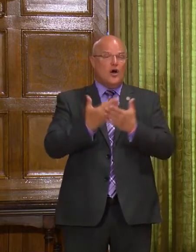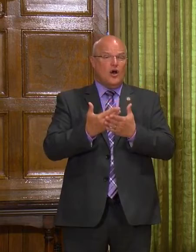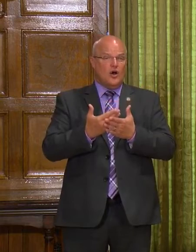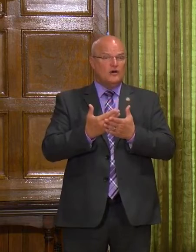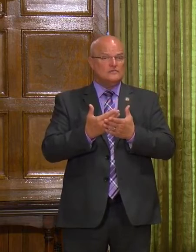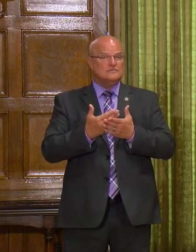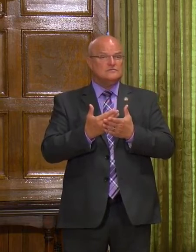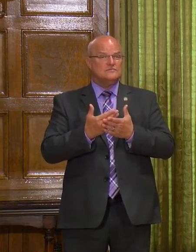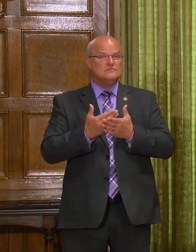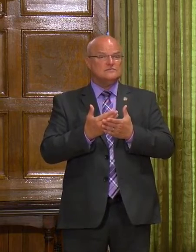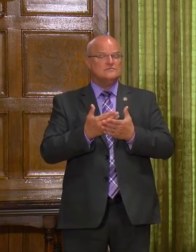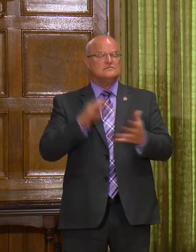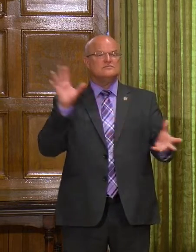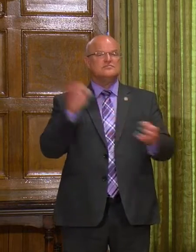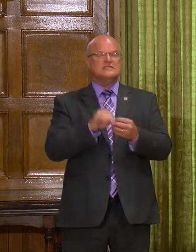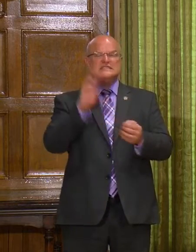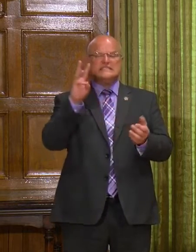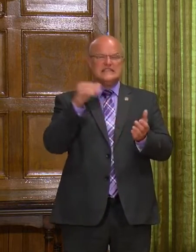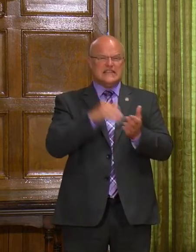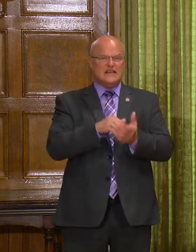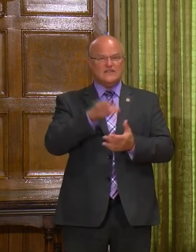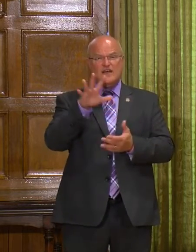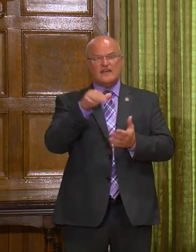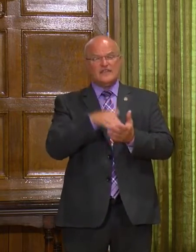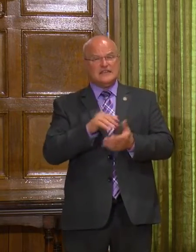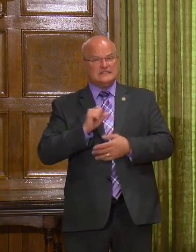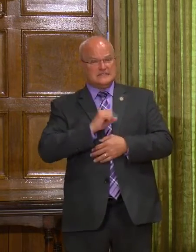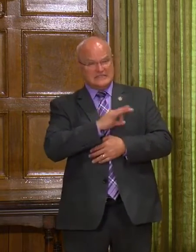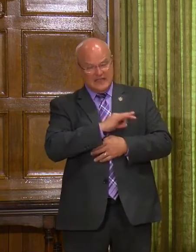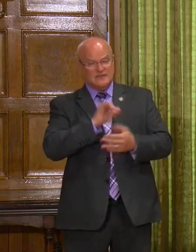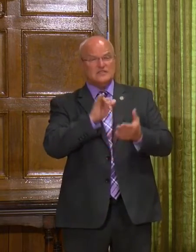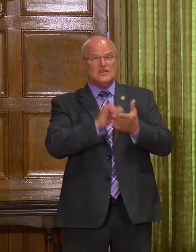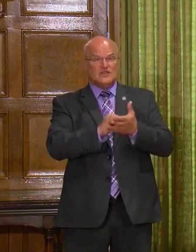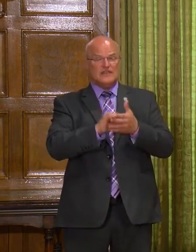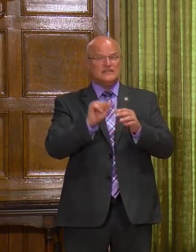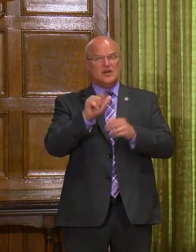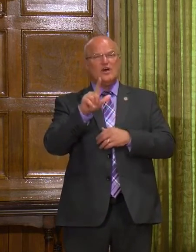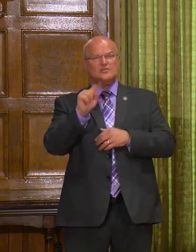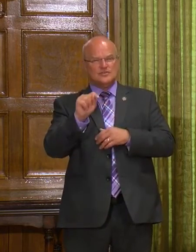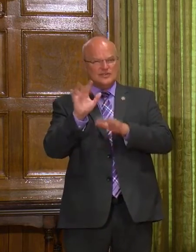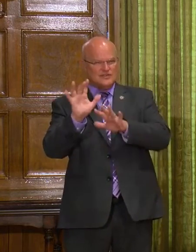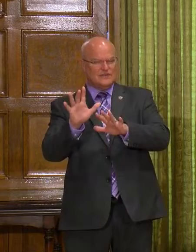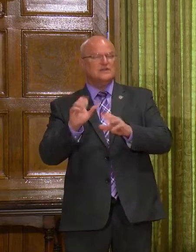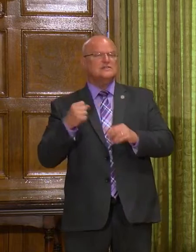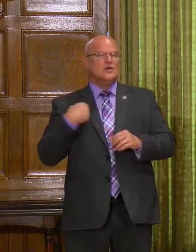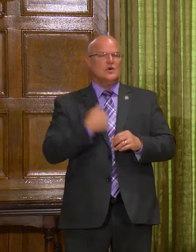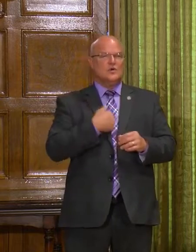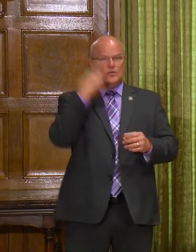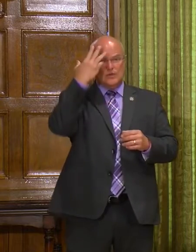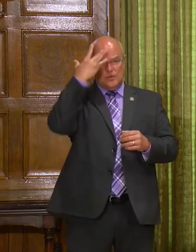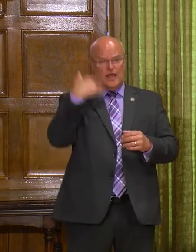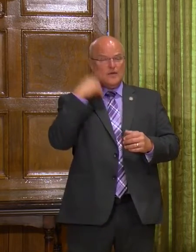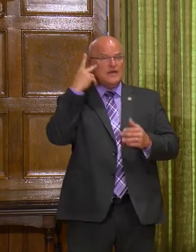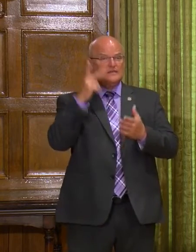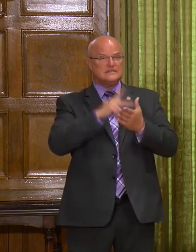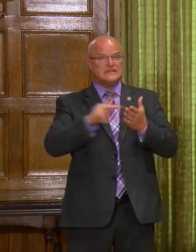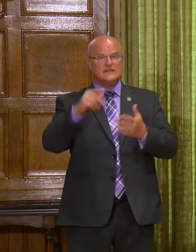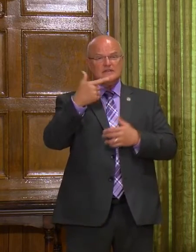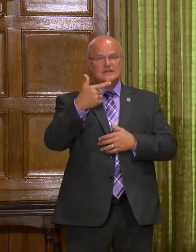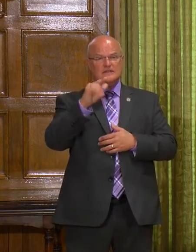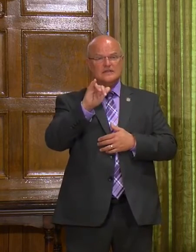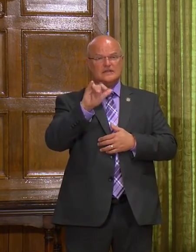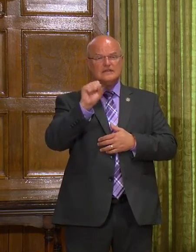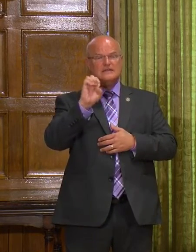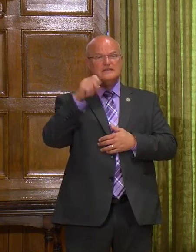living facilities, 6,000 residents and 5,000 staff. And that's one of the reasons that we have Secretary Gillespie here,